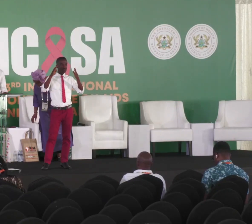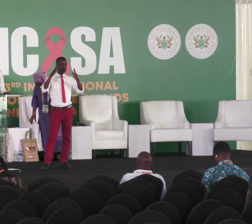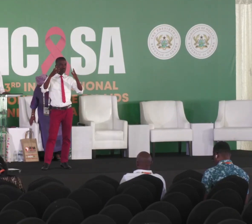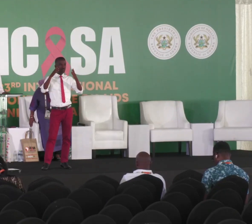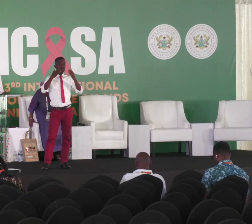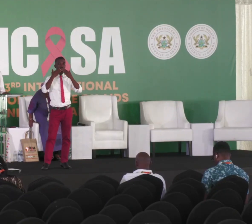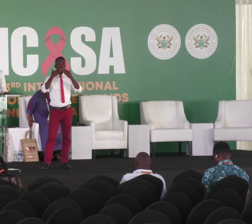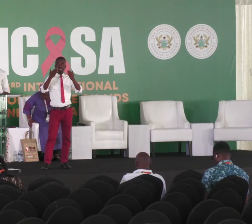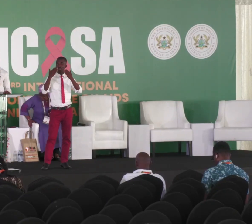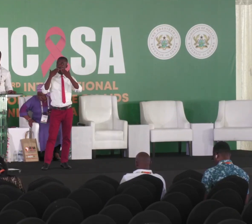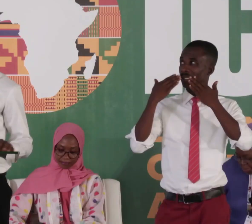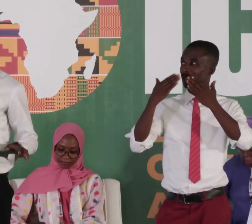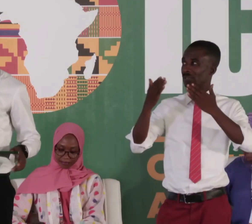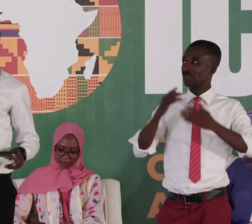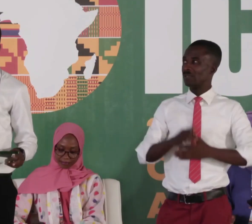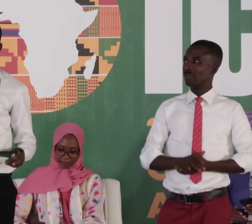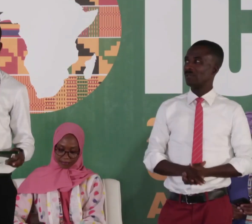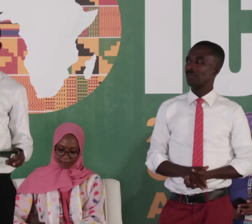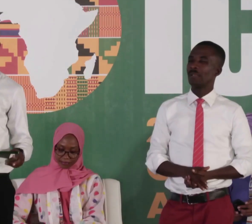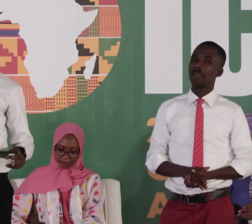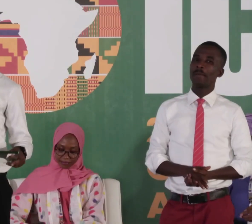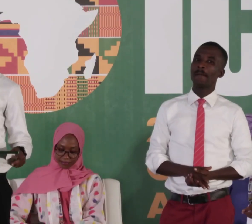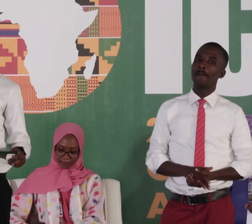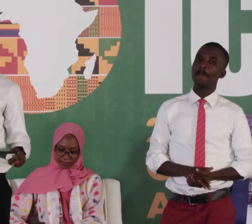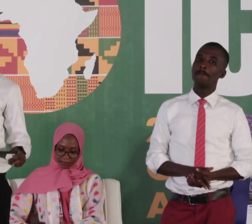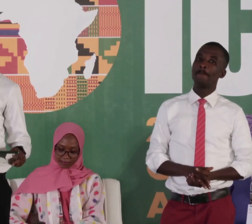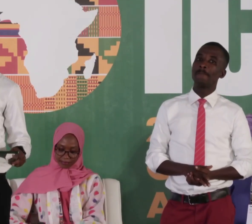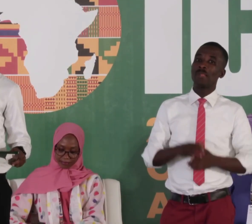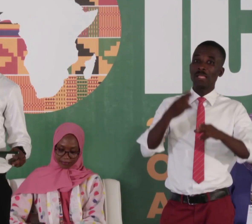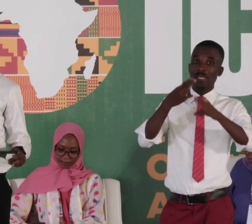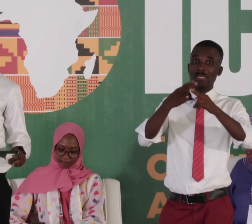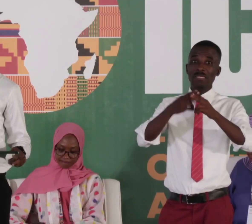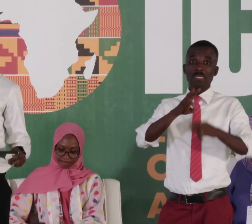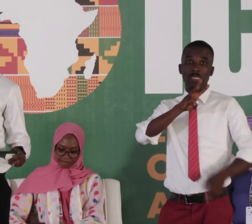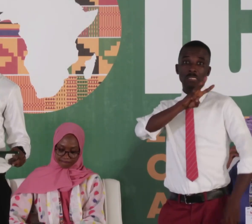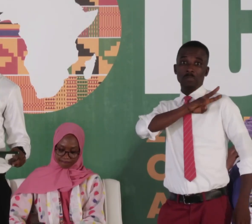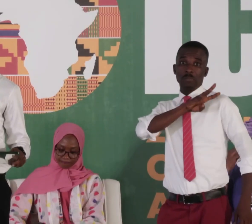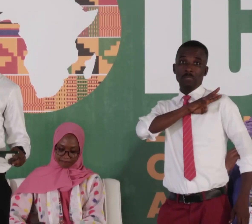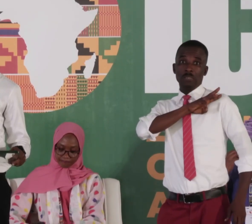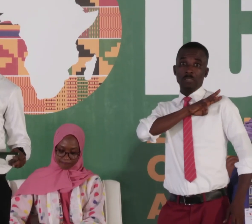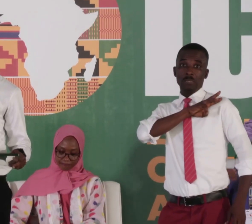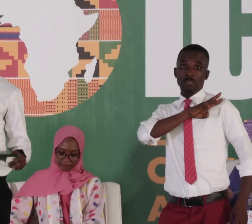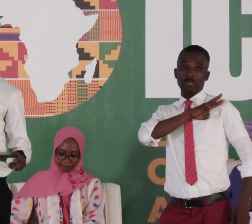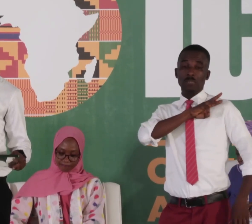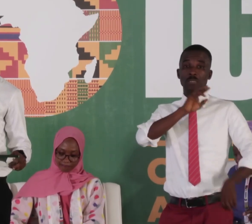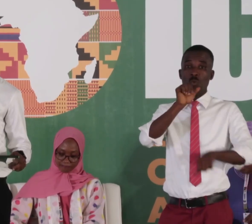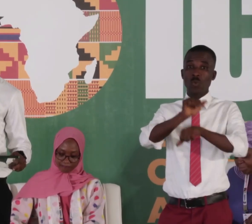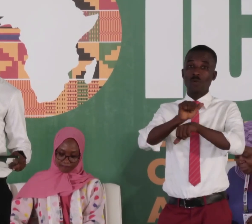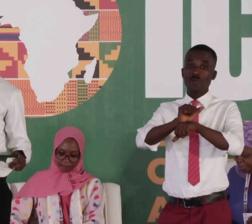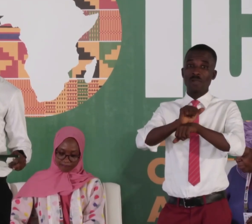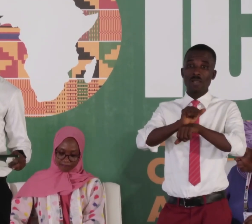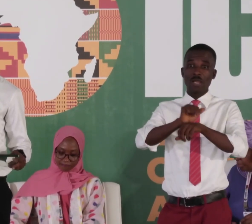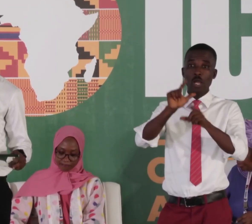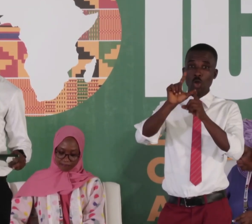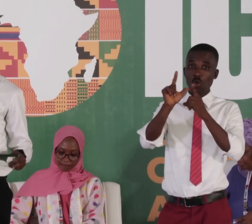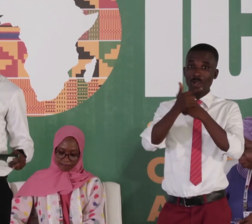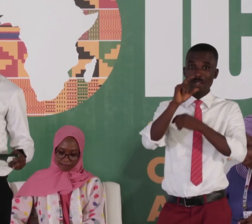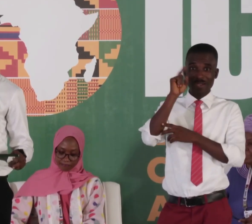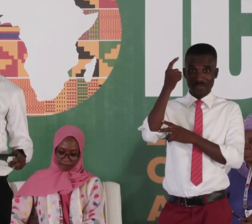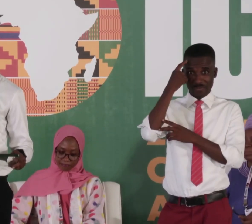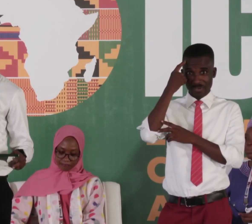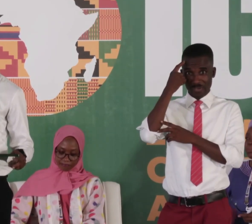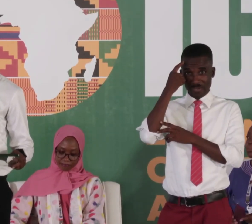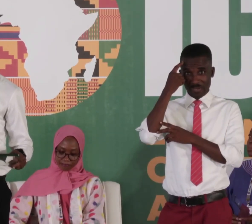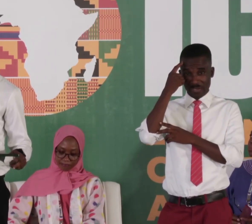Thank you so much. My name is William Ansah, and I work with Ghana's local government.